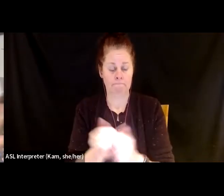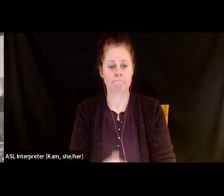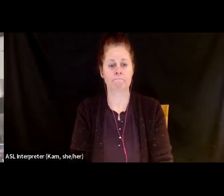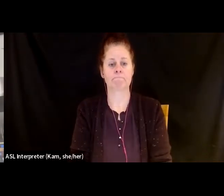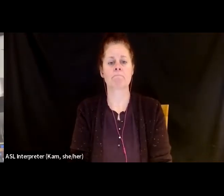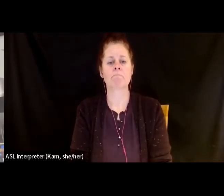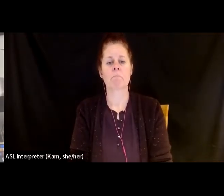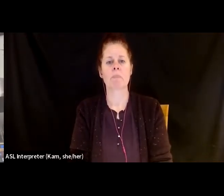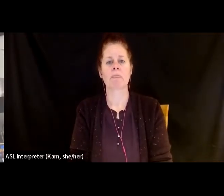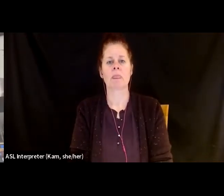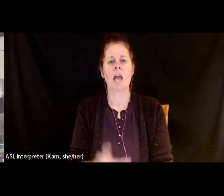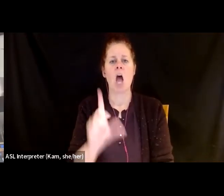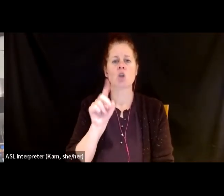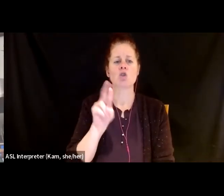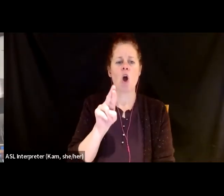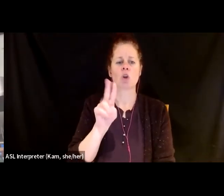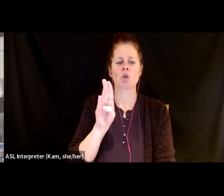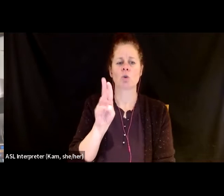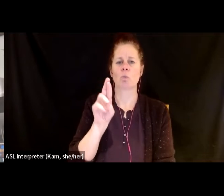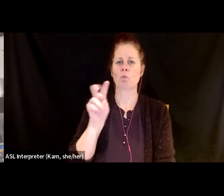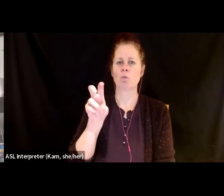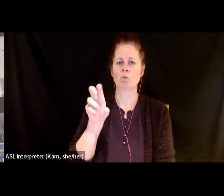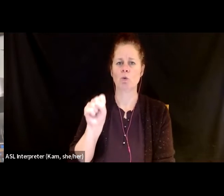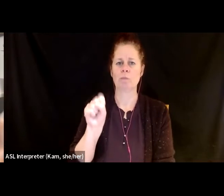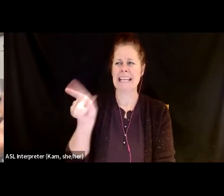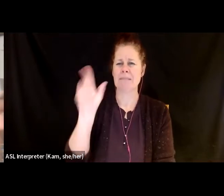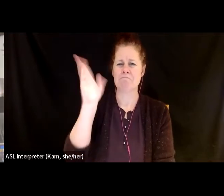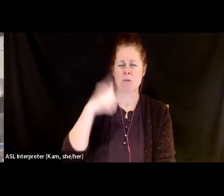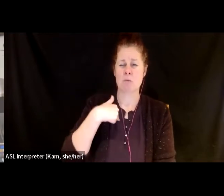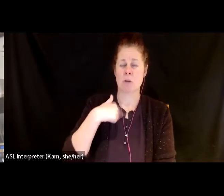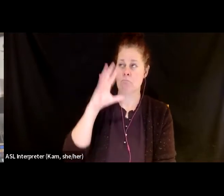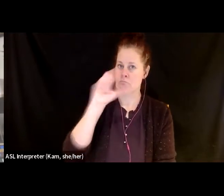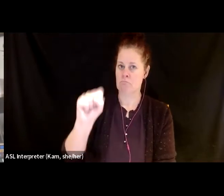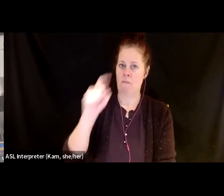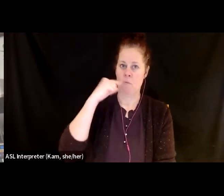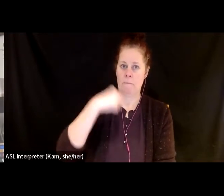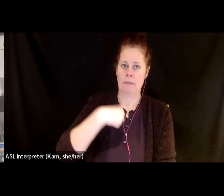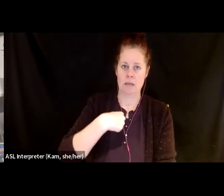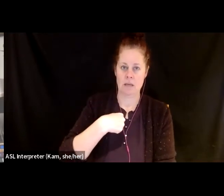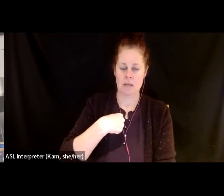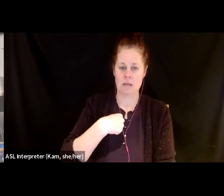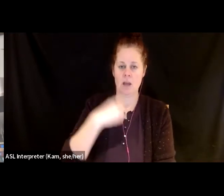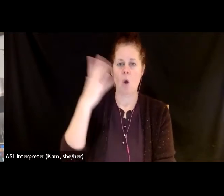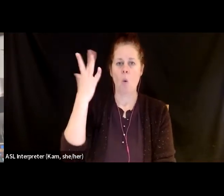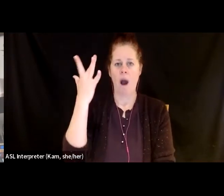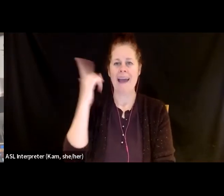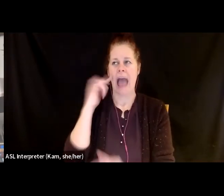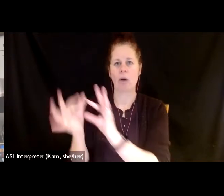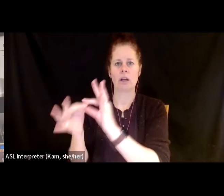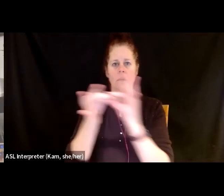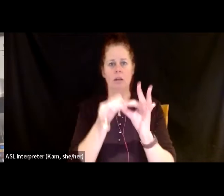For me, Dr. Brooms was particularly compelling is in our connection to Guided Pathways,